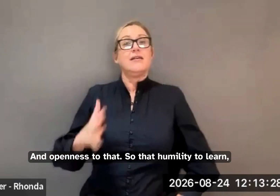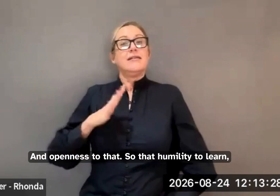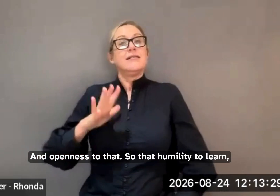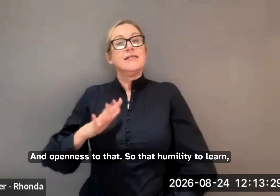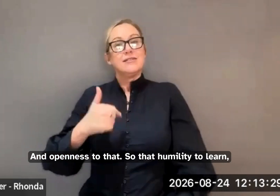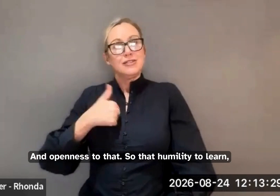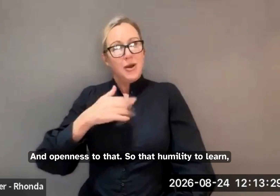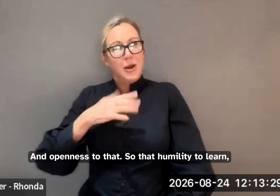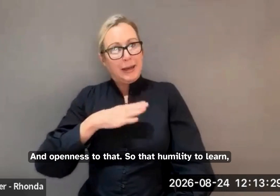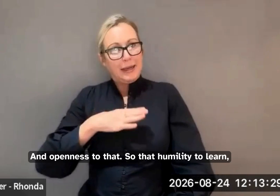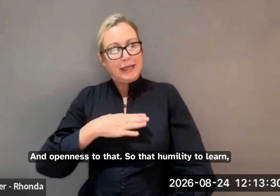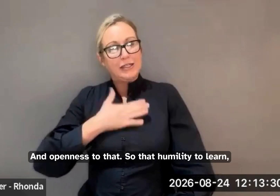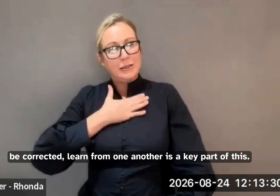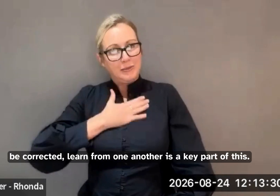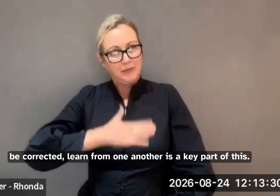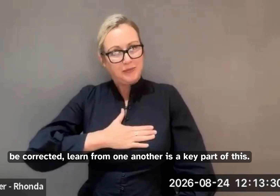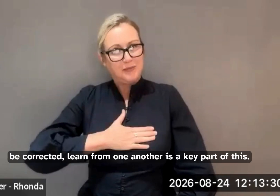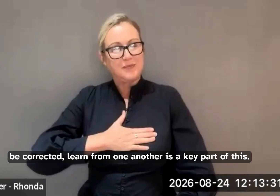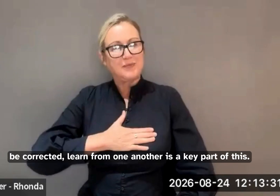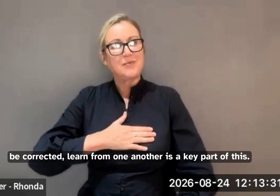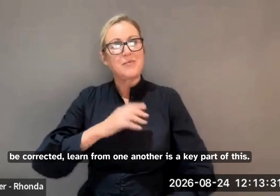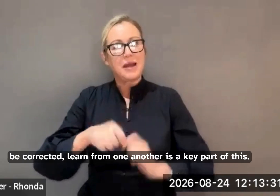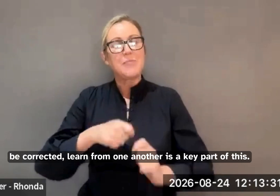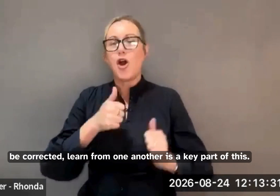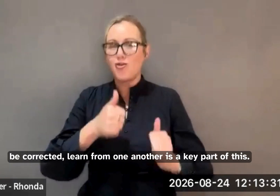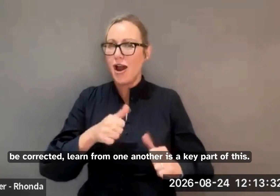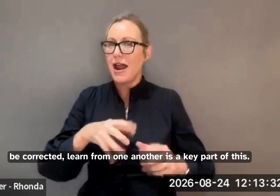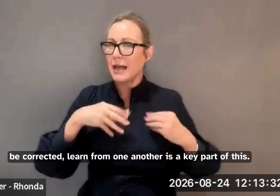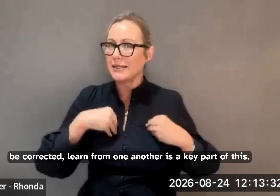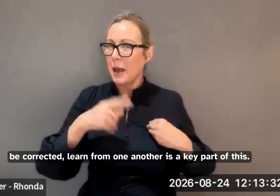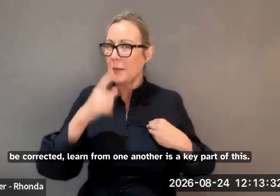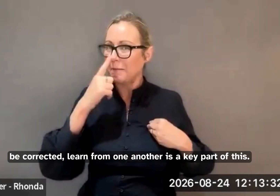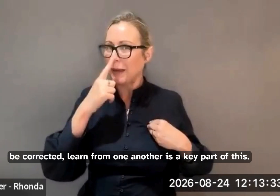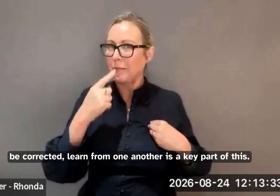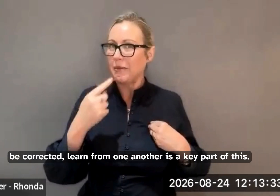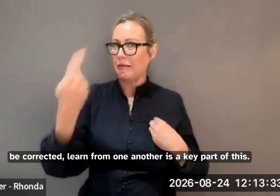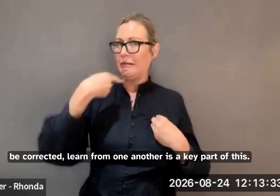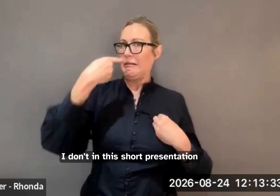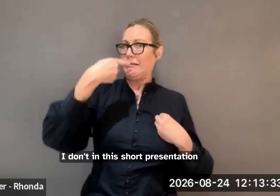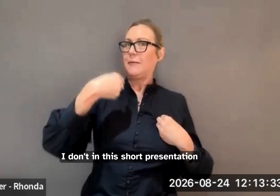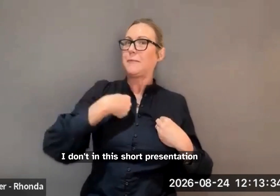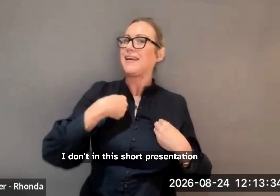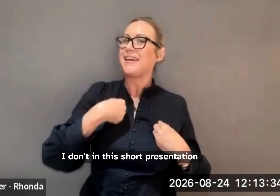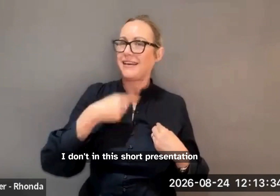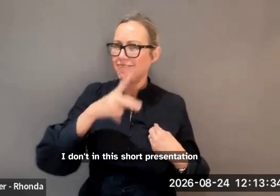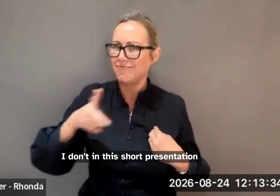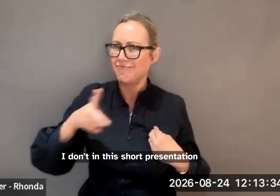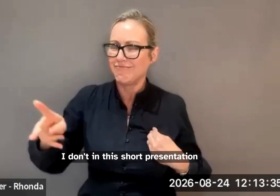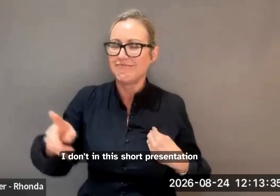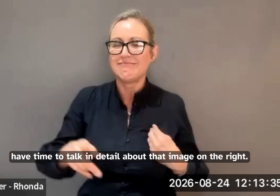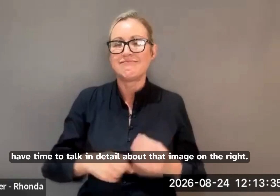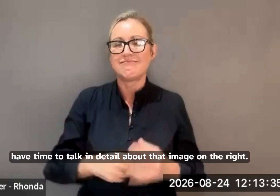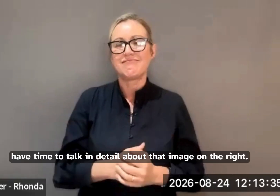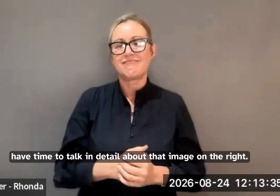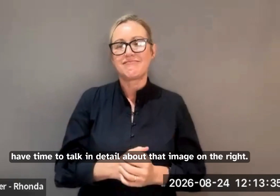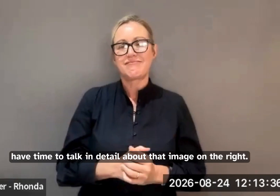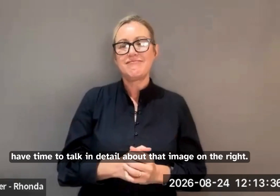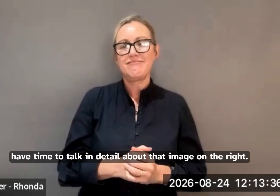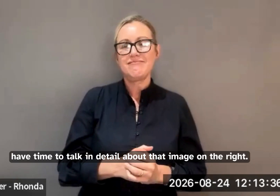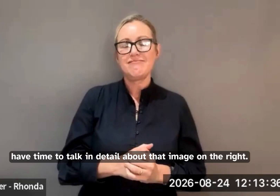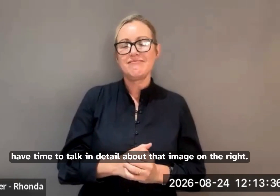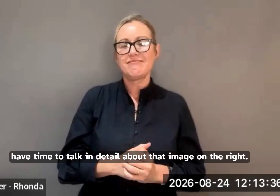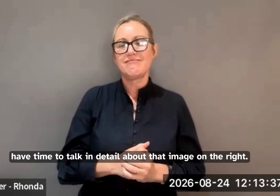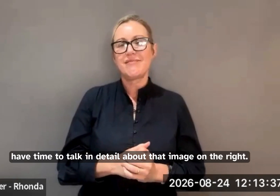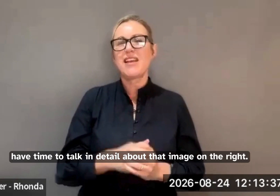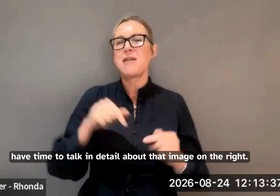to learn, be corrected, learn from one another is a key part of this. I don't, in this short presentation, have time to